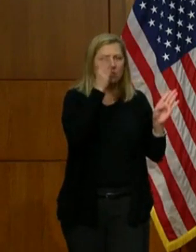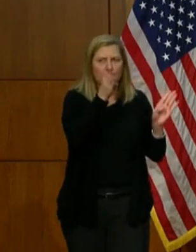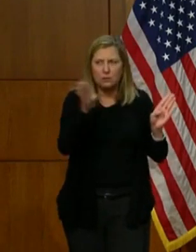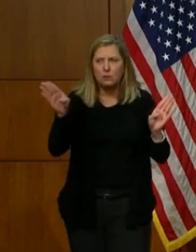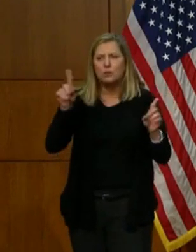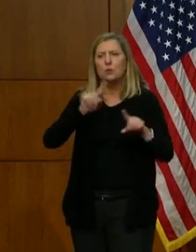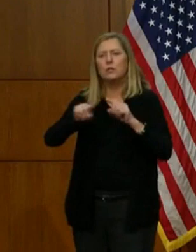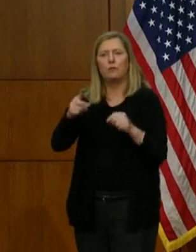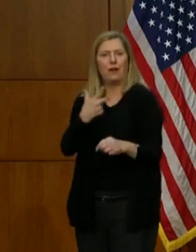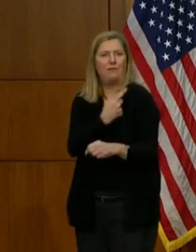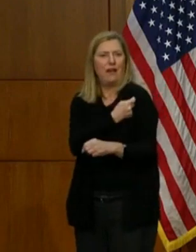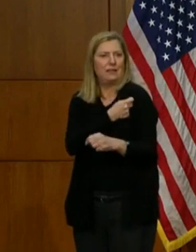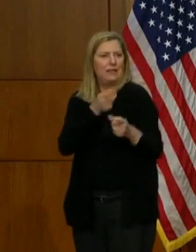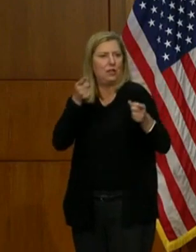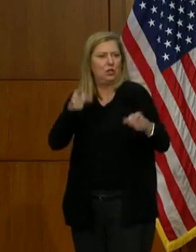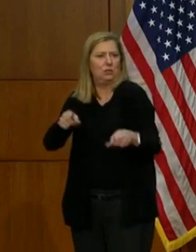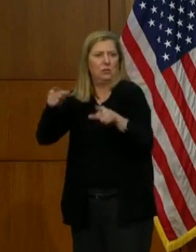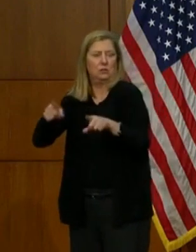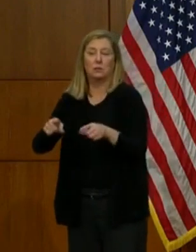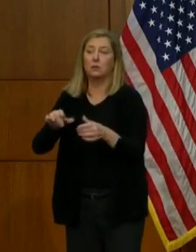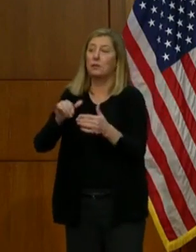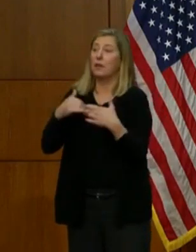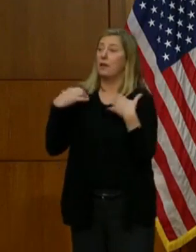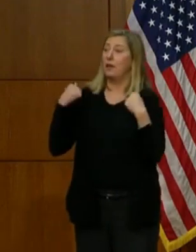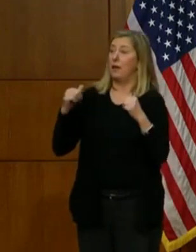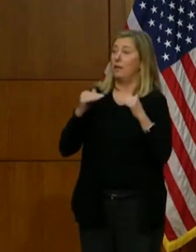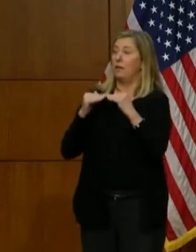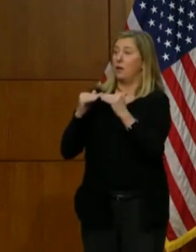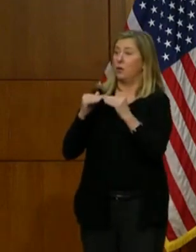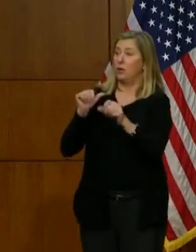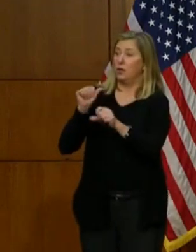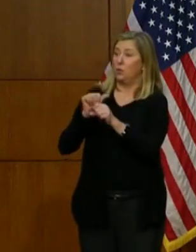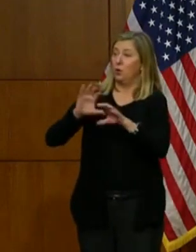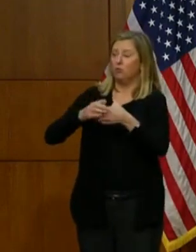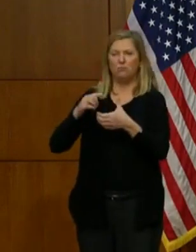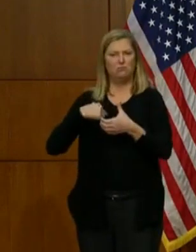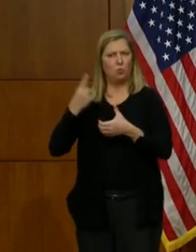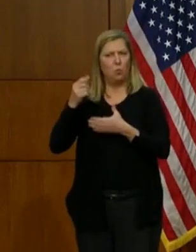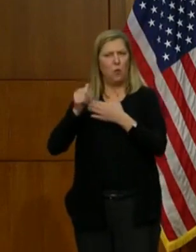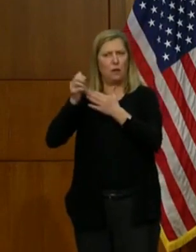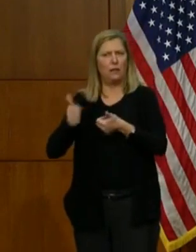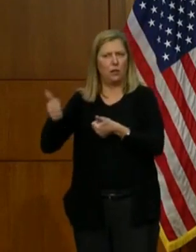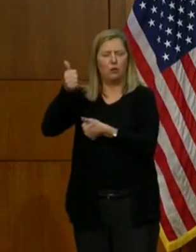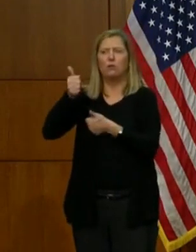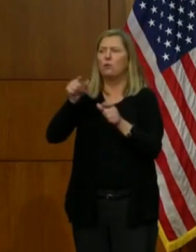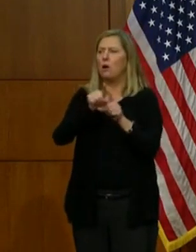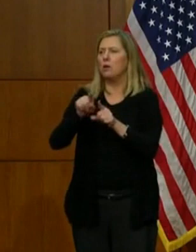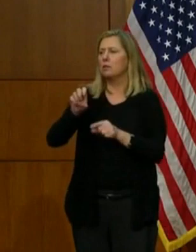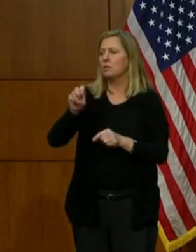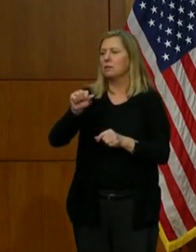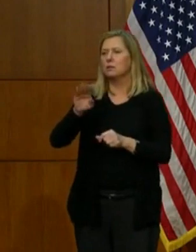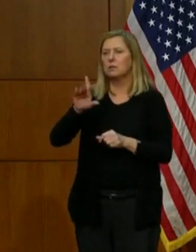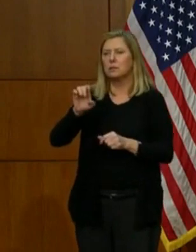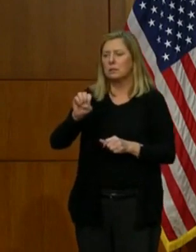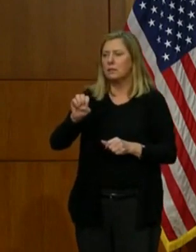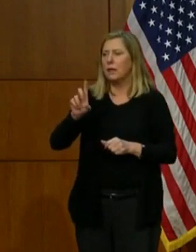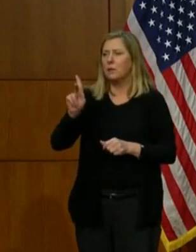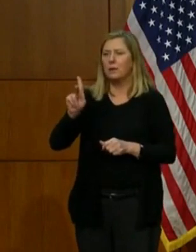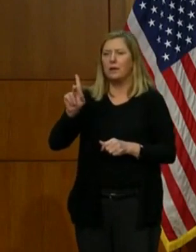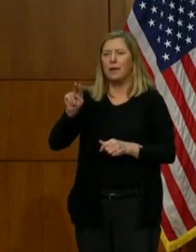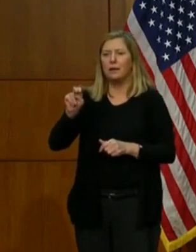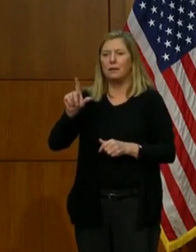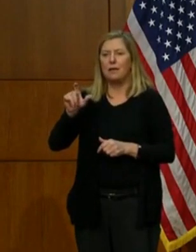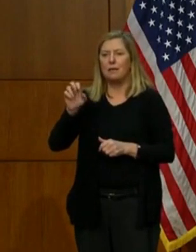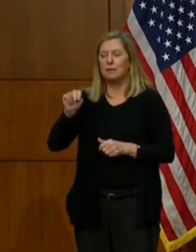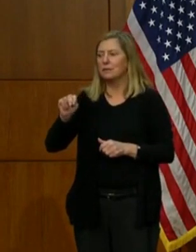vaccination events. And the Health Equity Working Group, for which I'm one of the leaders, along with Sable K. Nelson Dyer from the Office